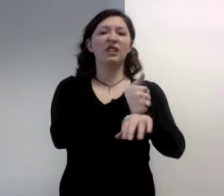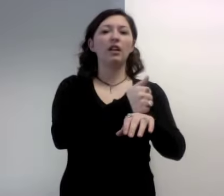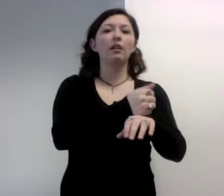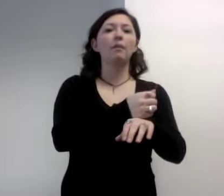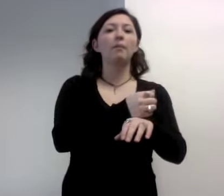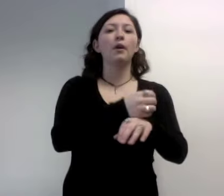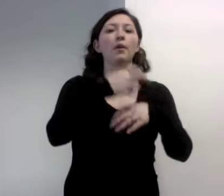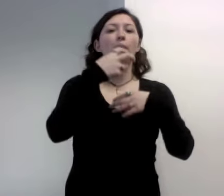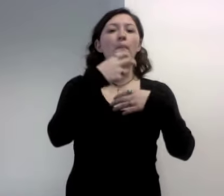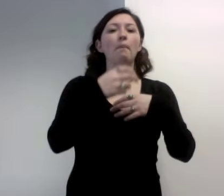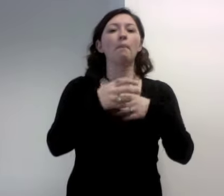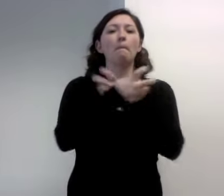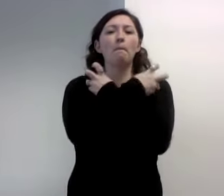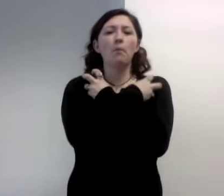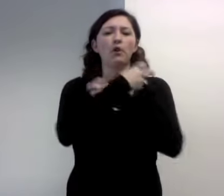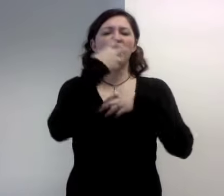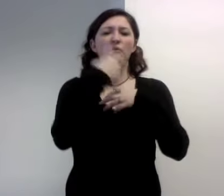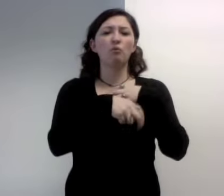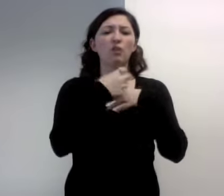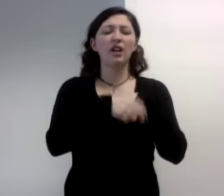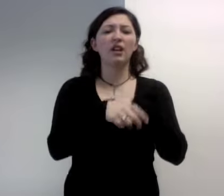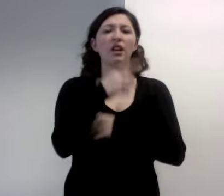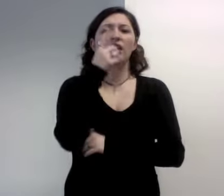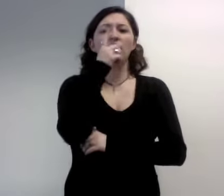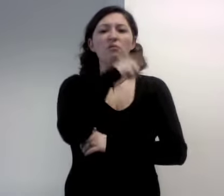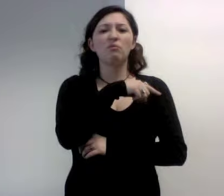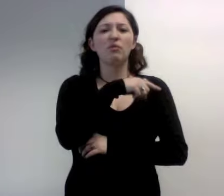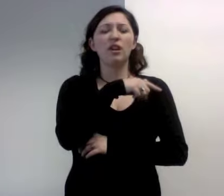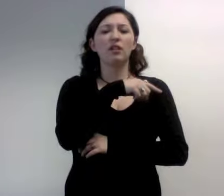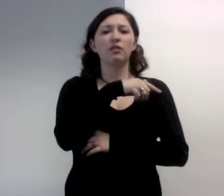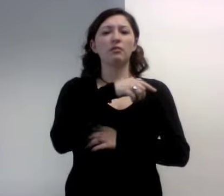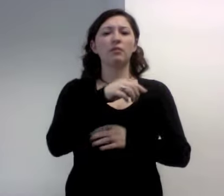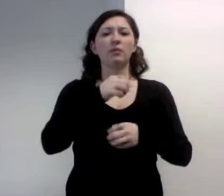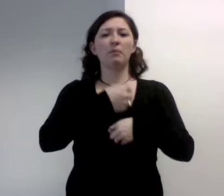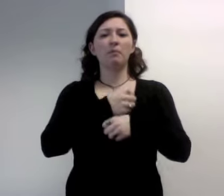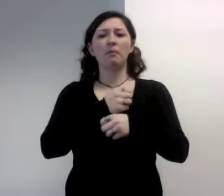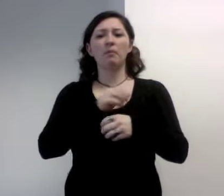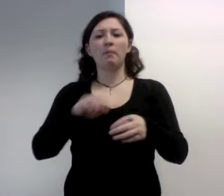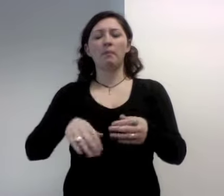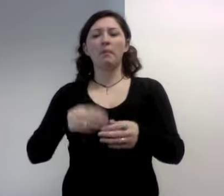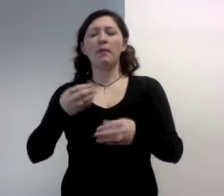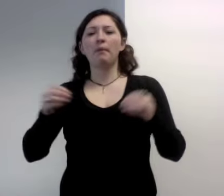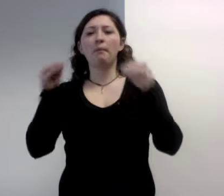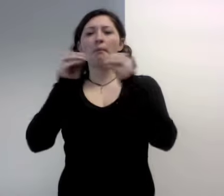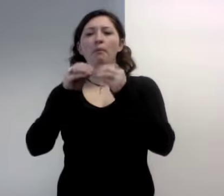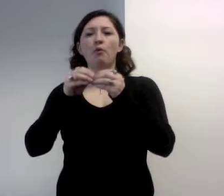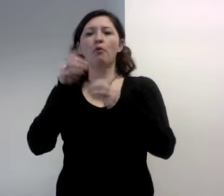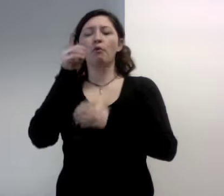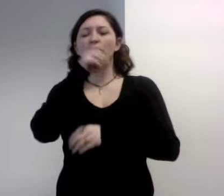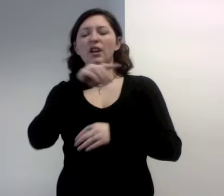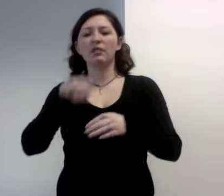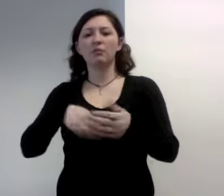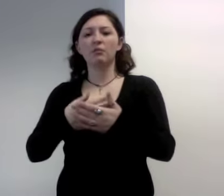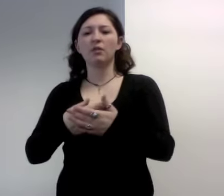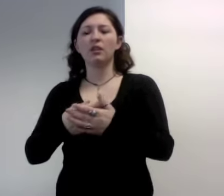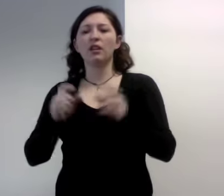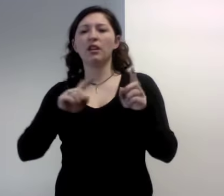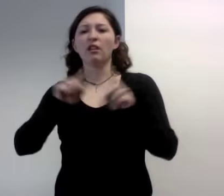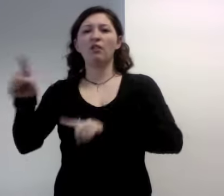then rats, bread, and meat would go into the hoppers together.